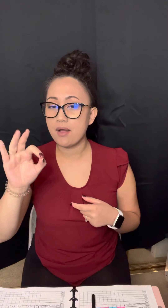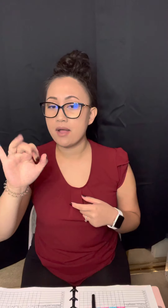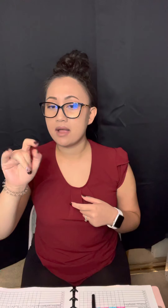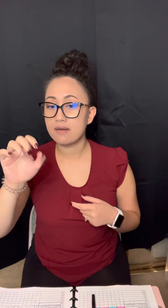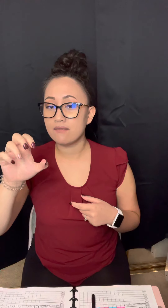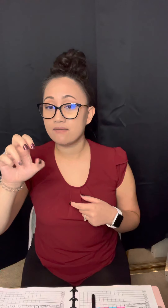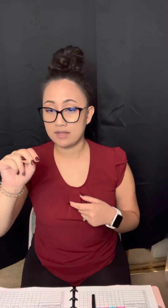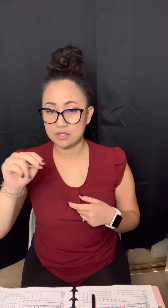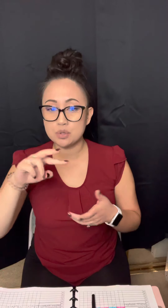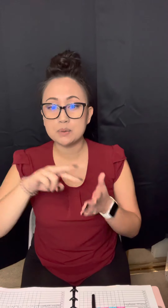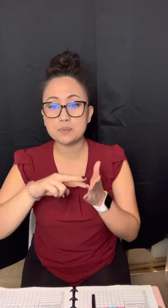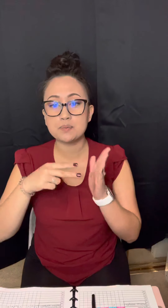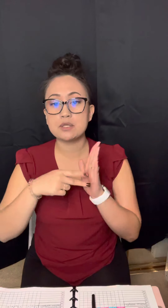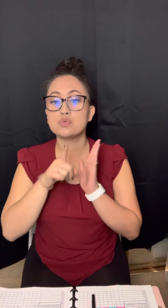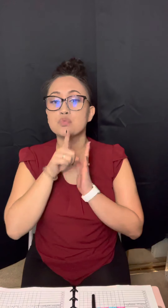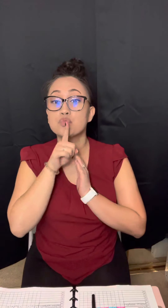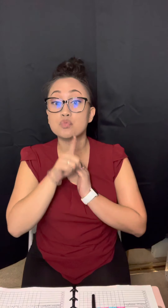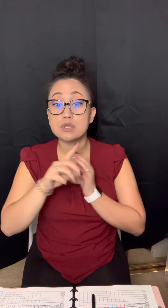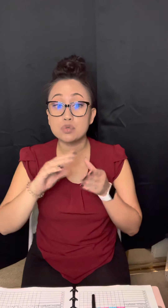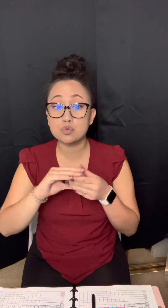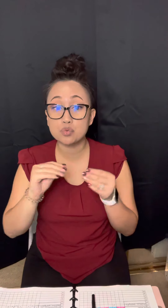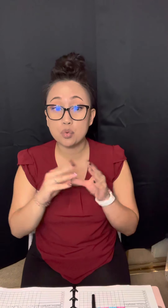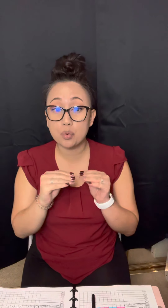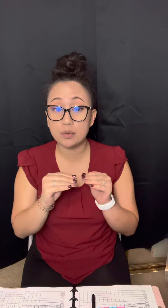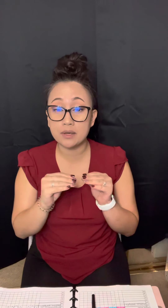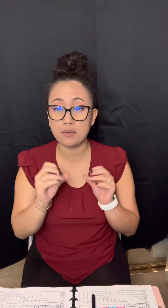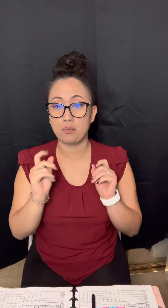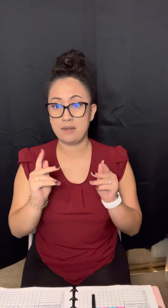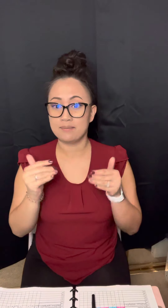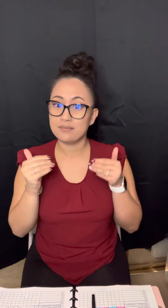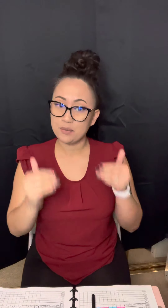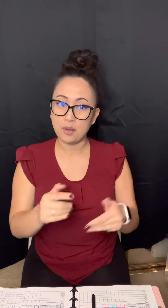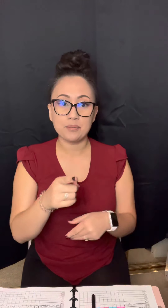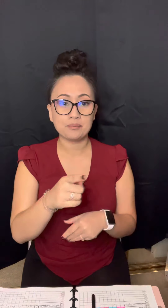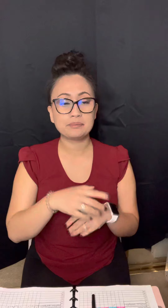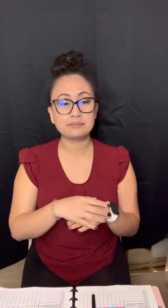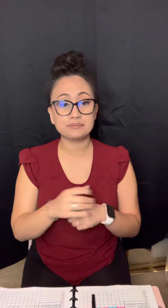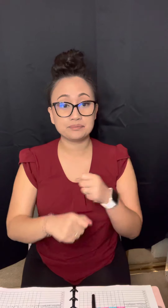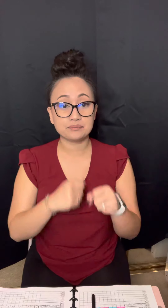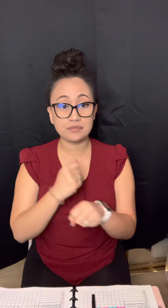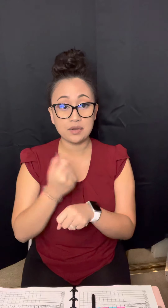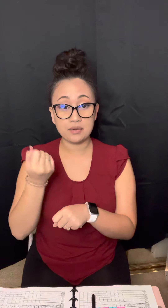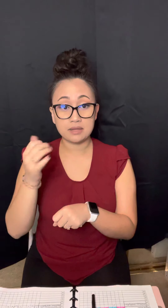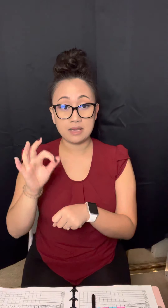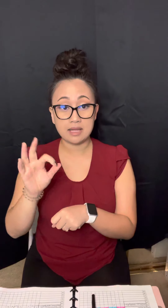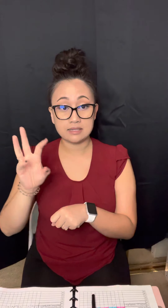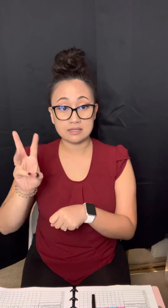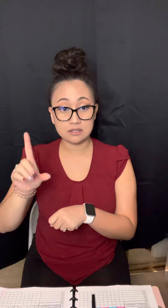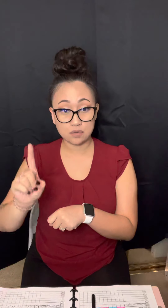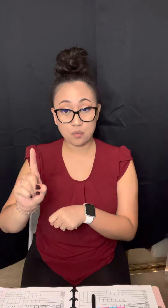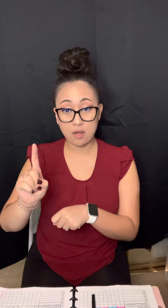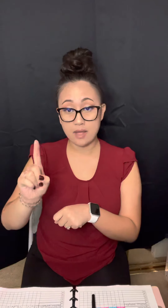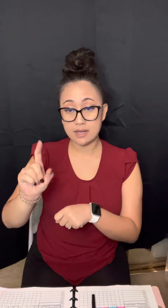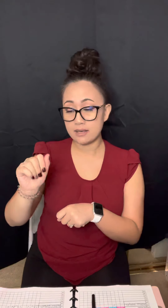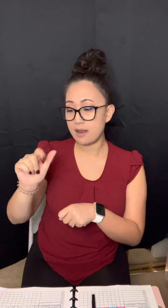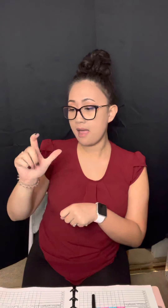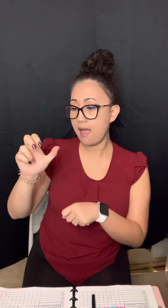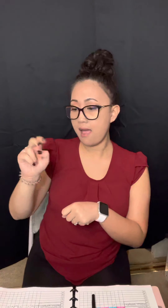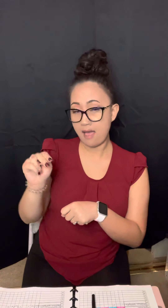go. In 1961, Alan Shepard became the first American